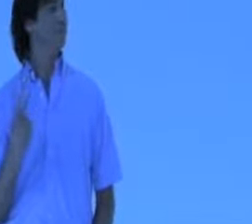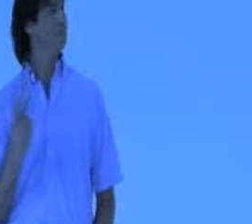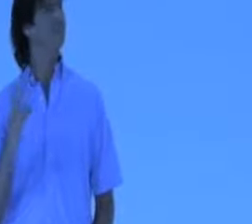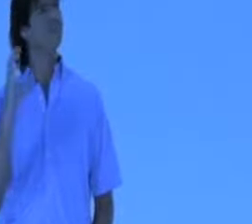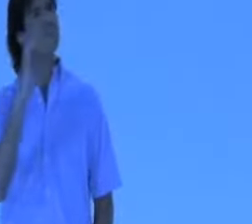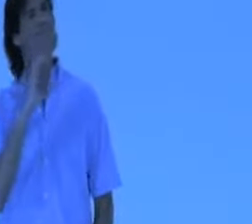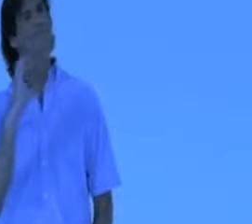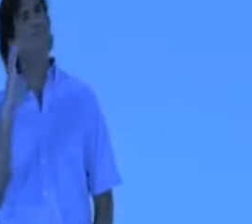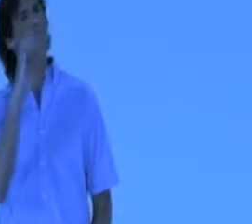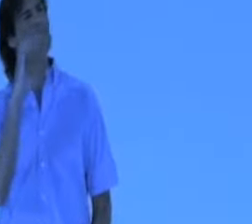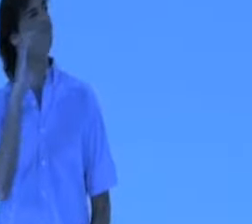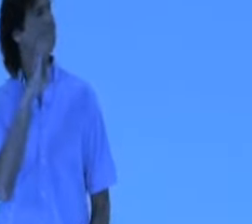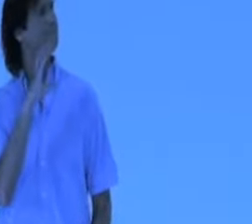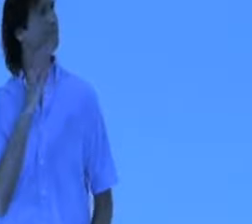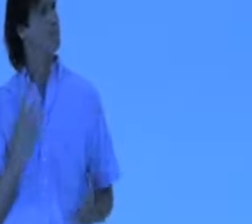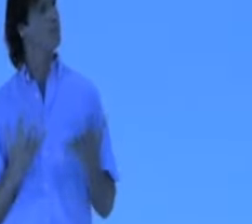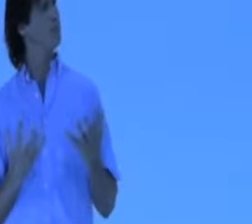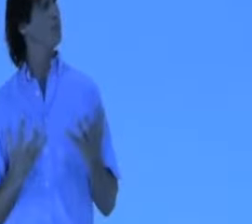that